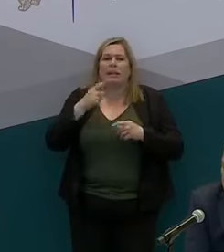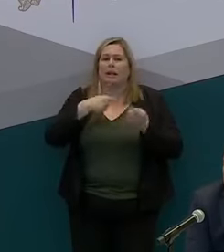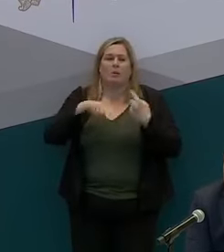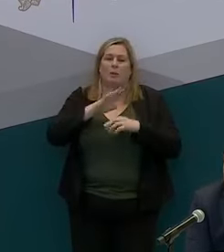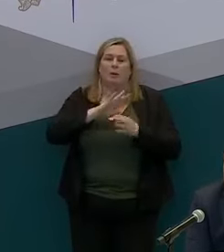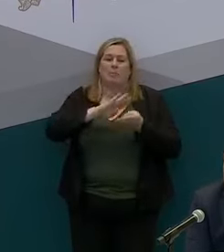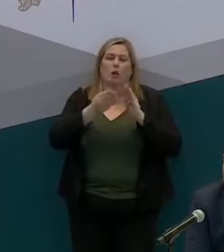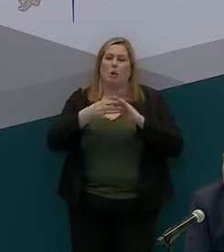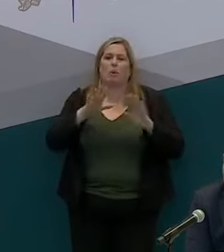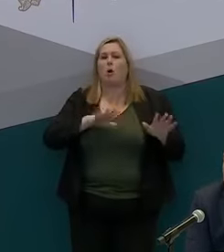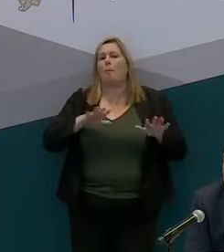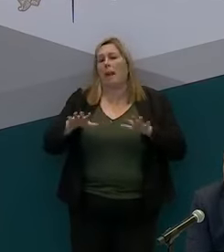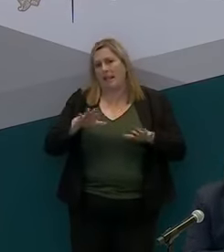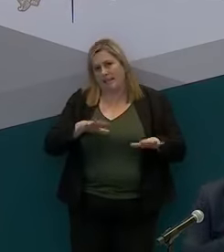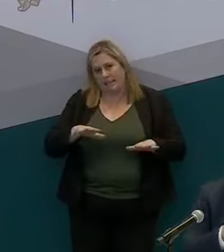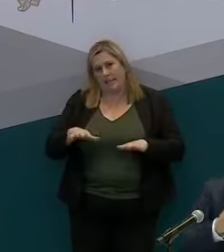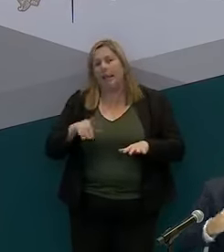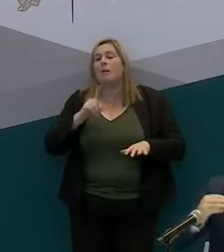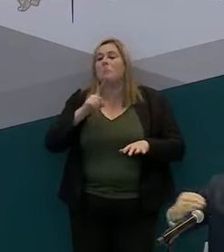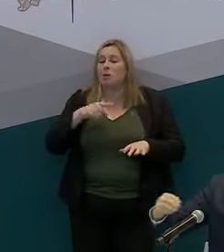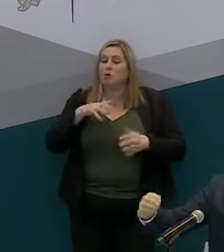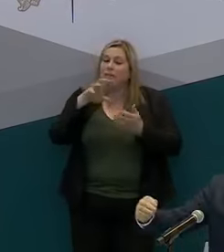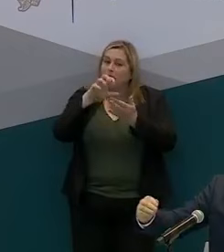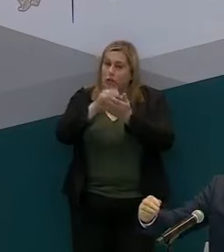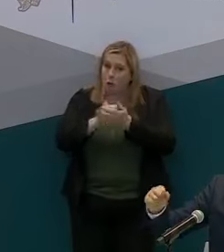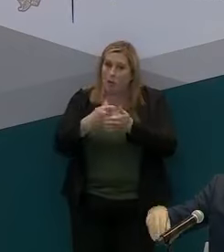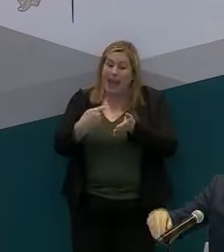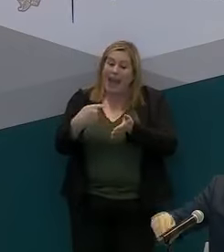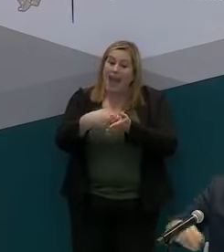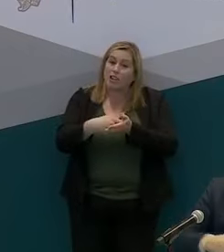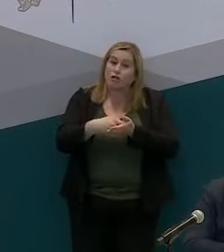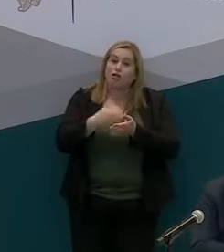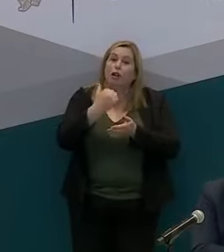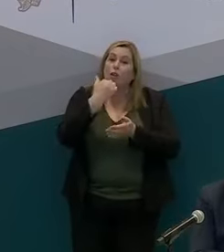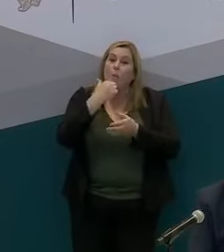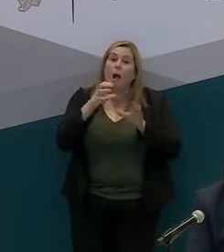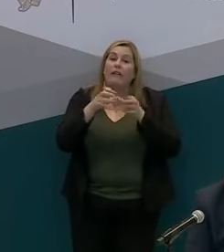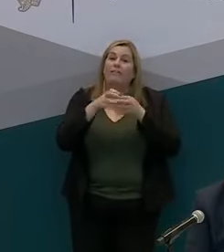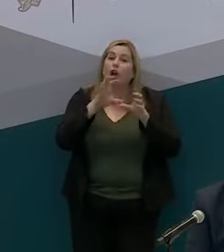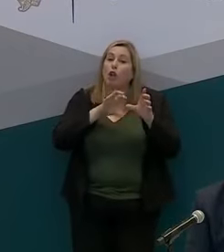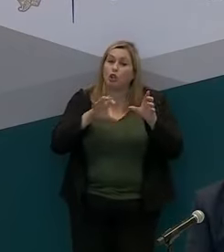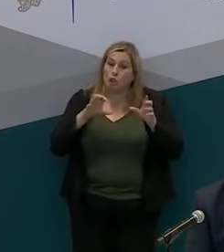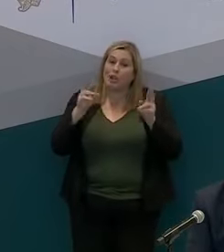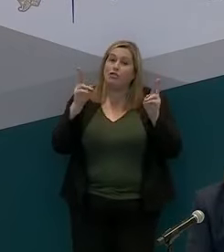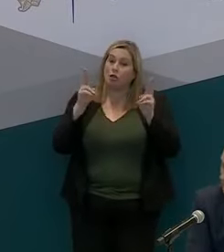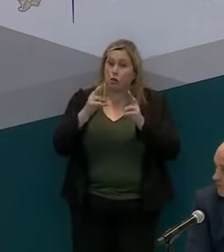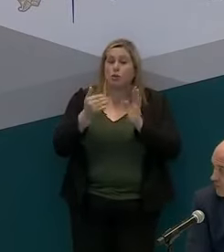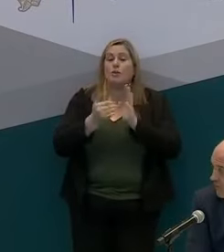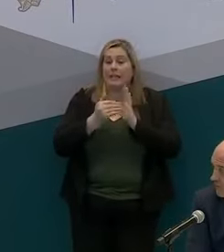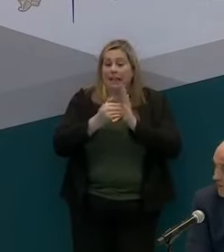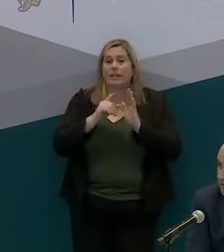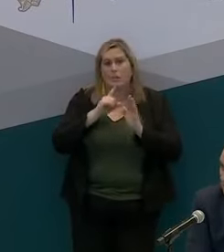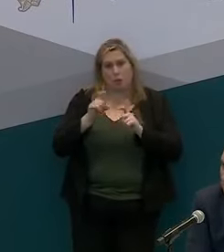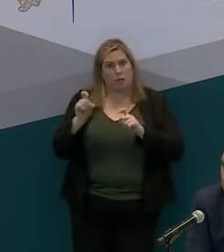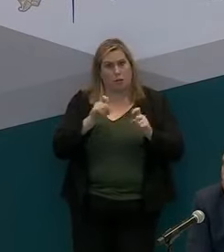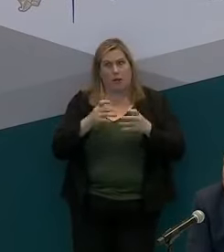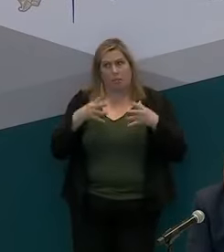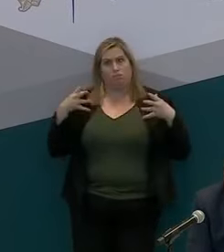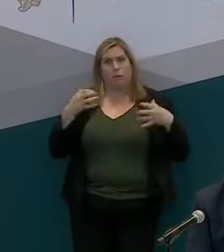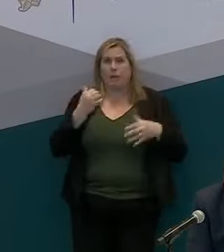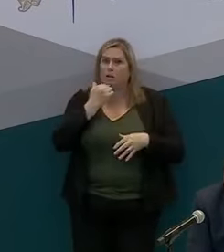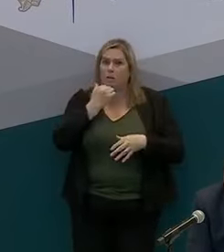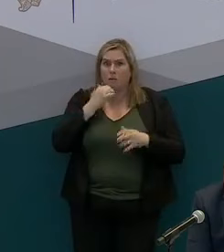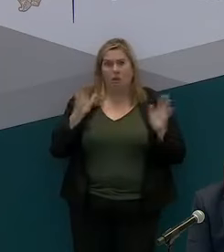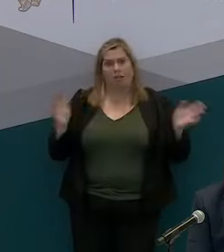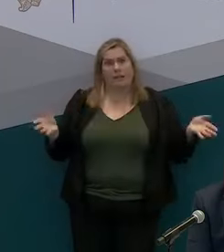but yes, we have noted that the number of clusters, the extra number of clusters each day has gone down, yes. But there's still a substantial number there, and